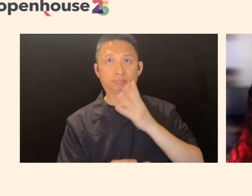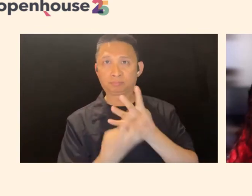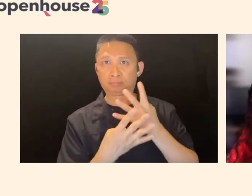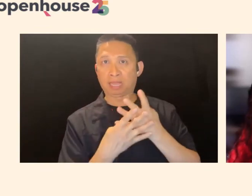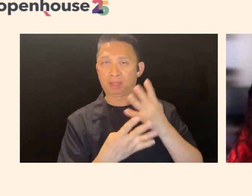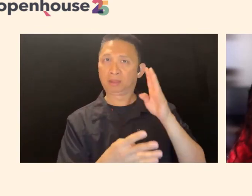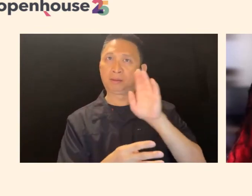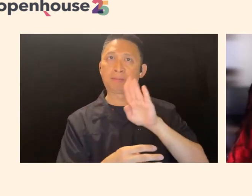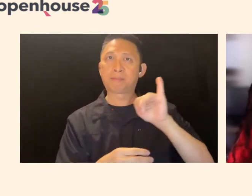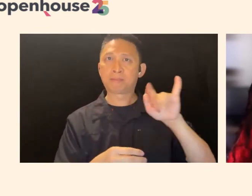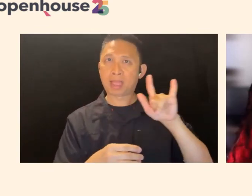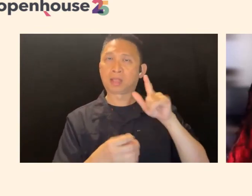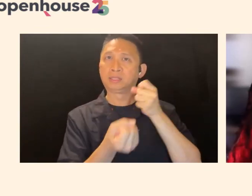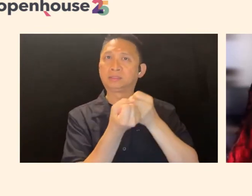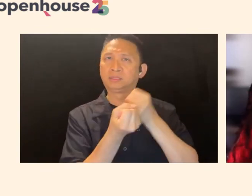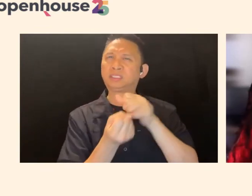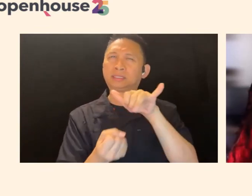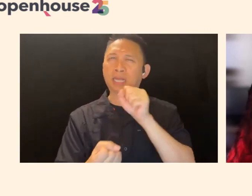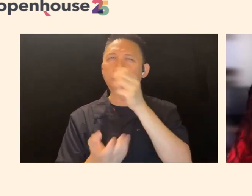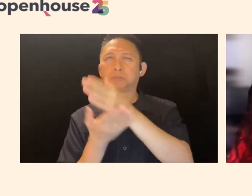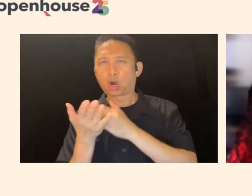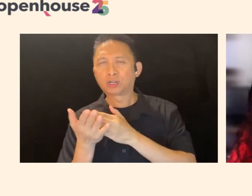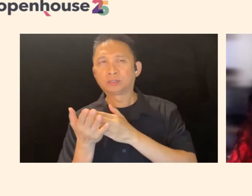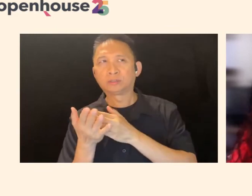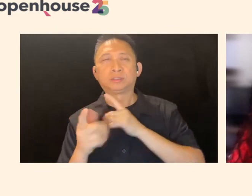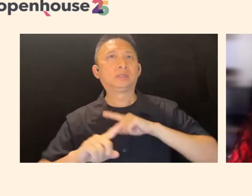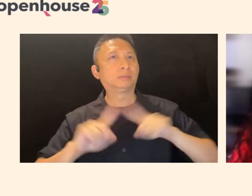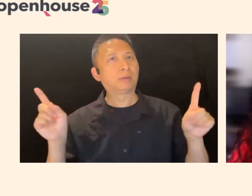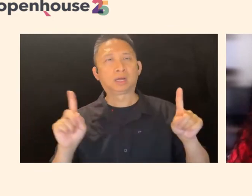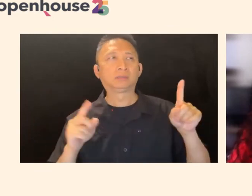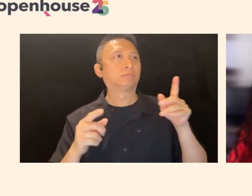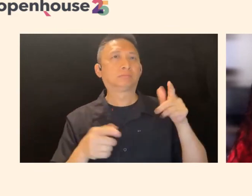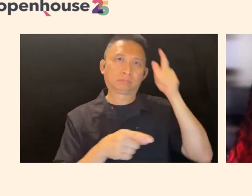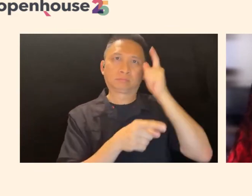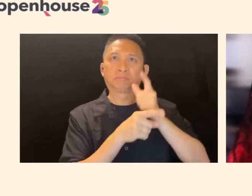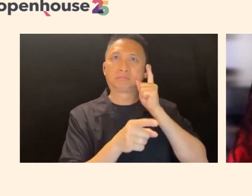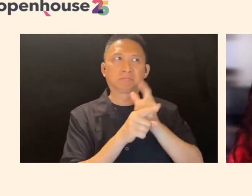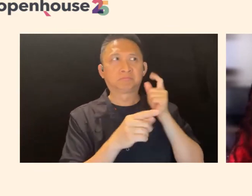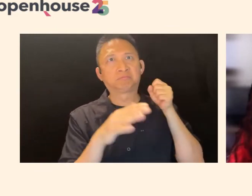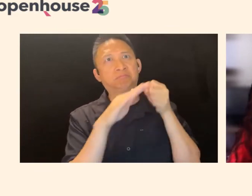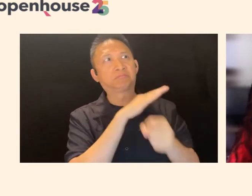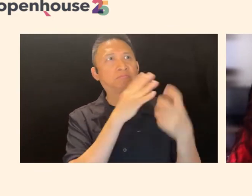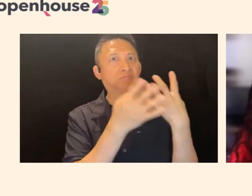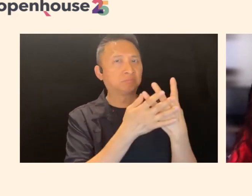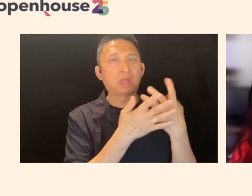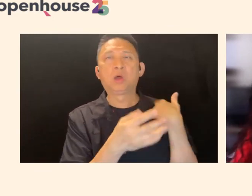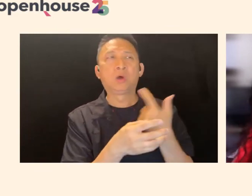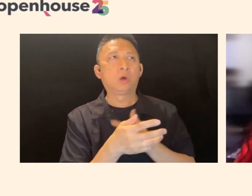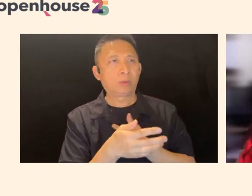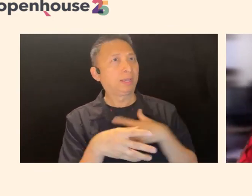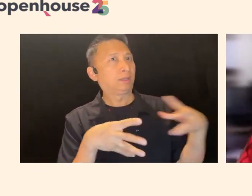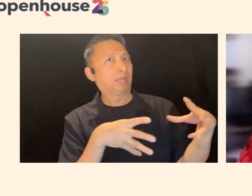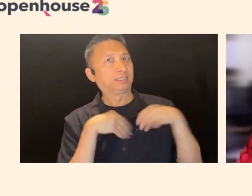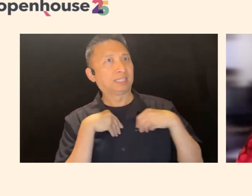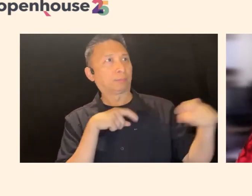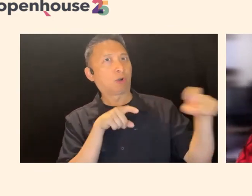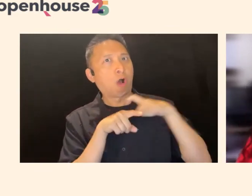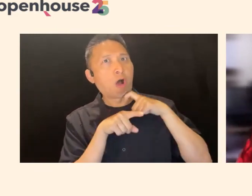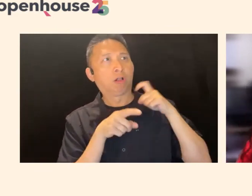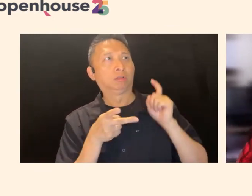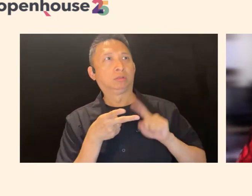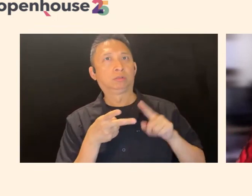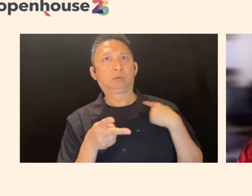incarcerated, we accepting phone calls, we're writing letters, we're